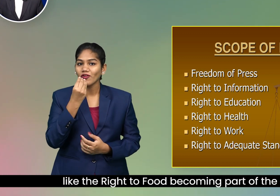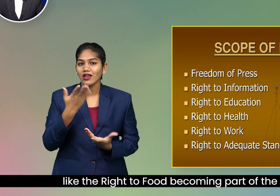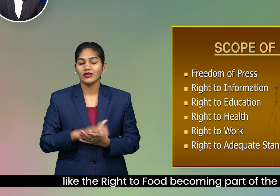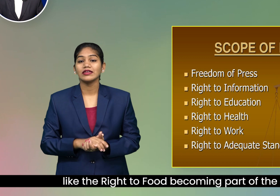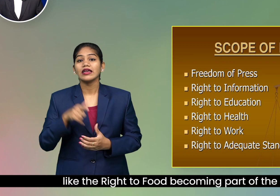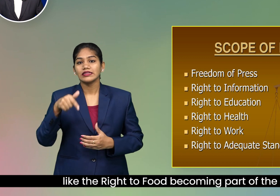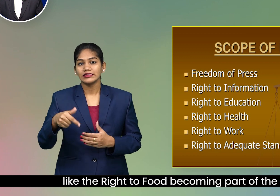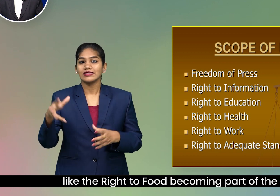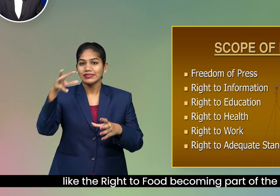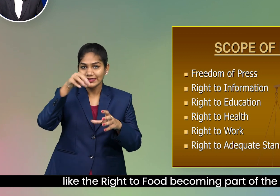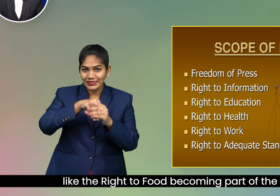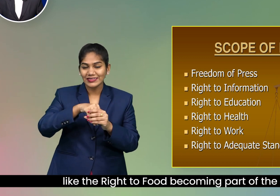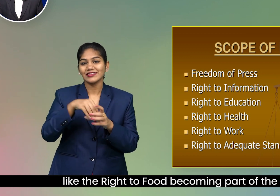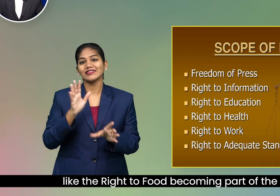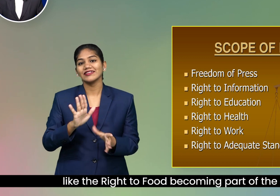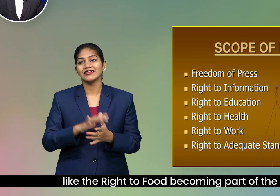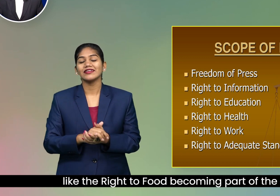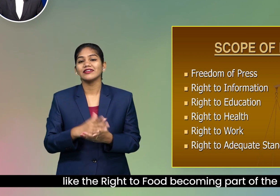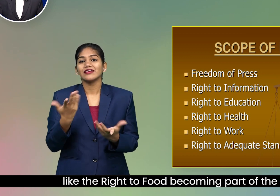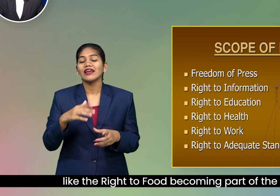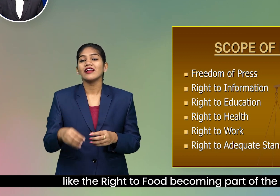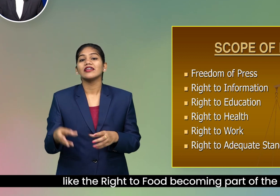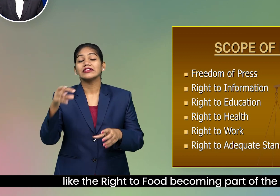becoming part of the right to life.